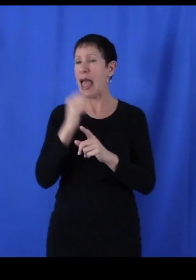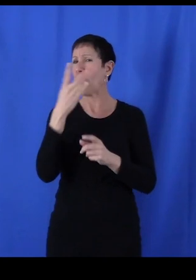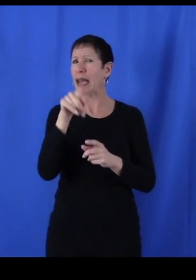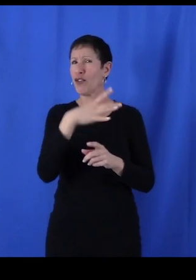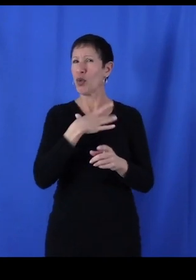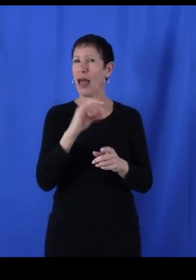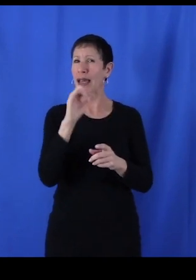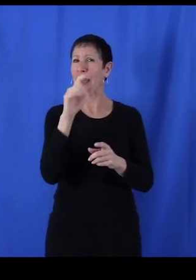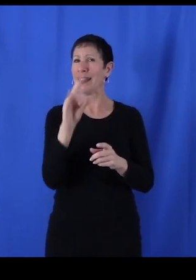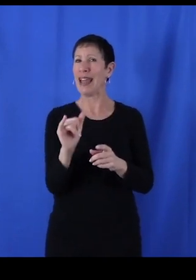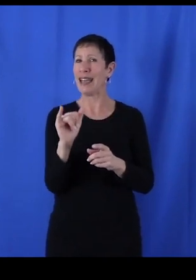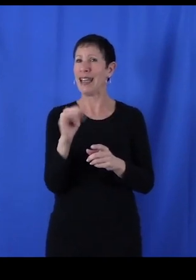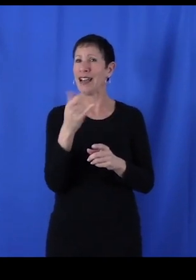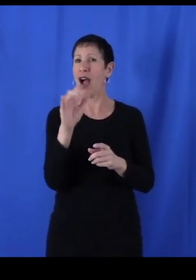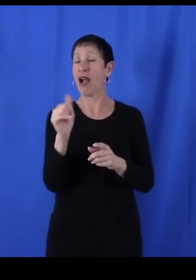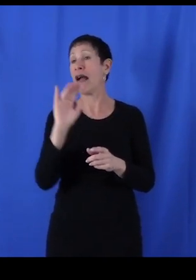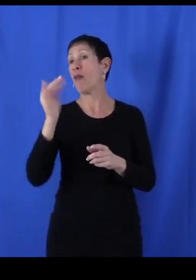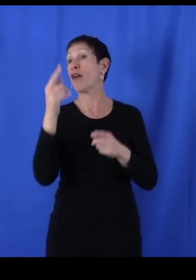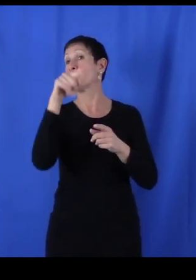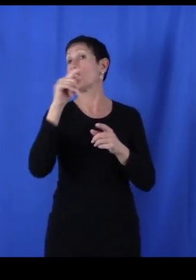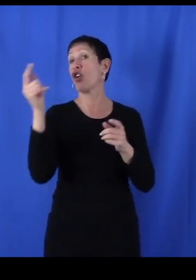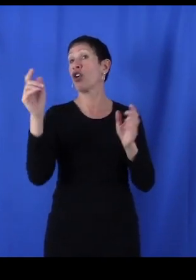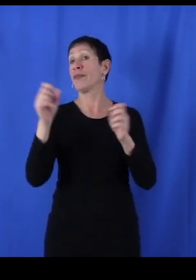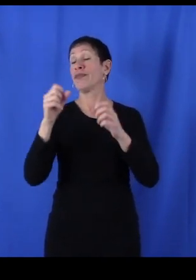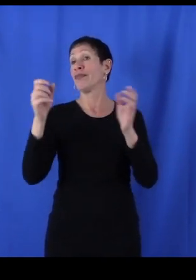Gaga? Apparently you're extroverts.